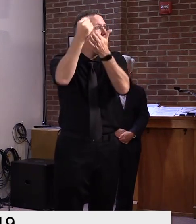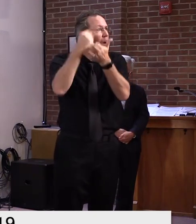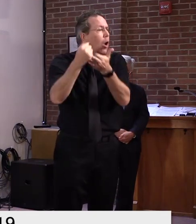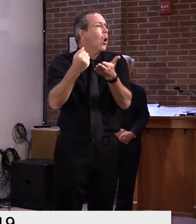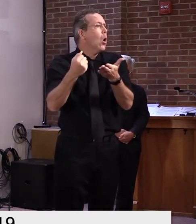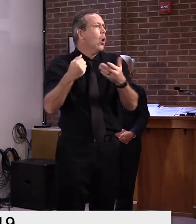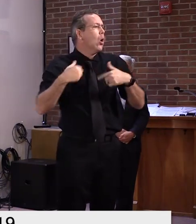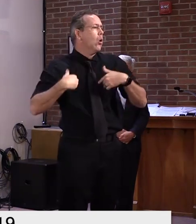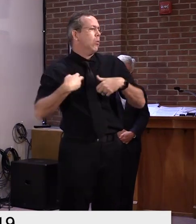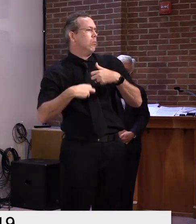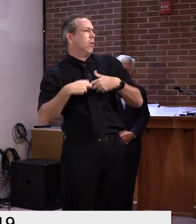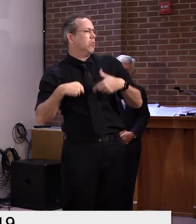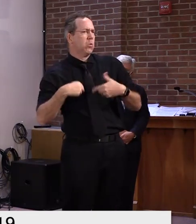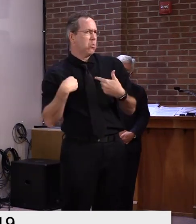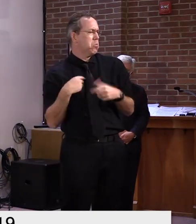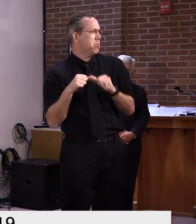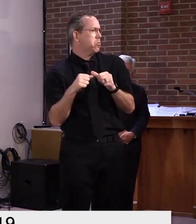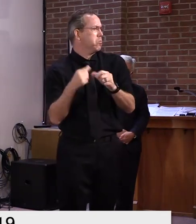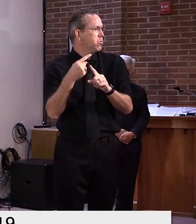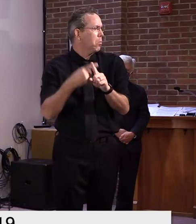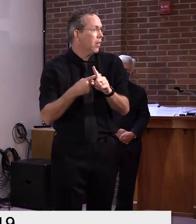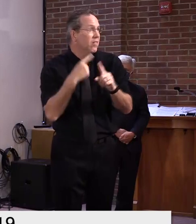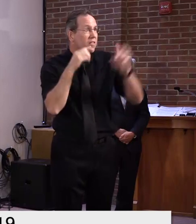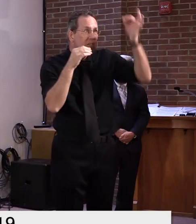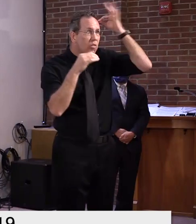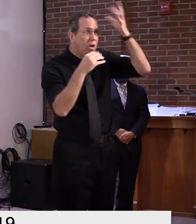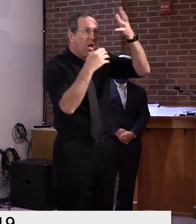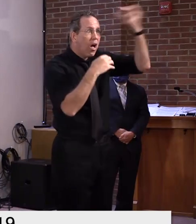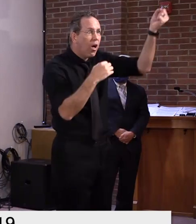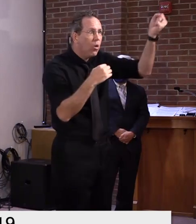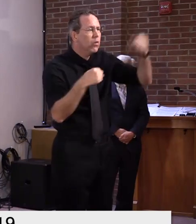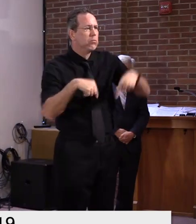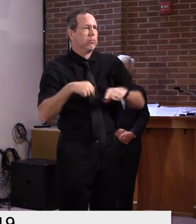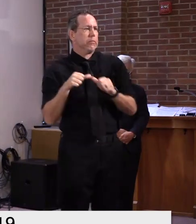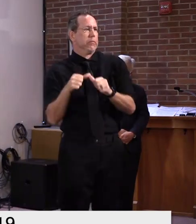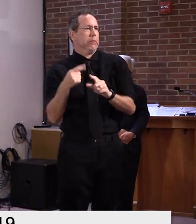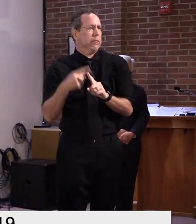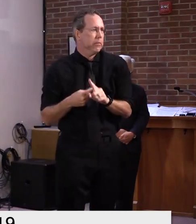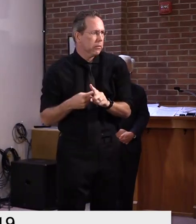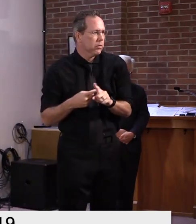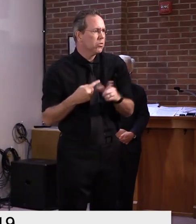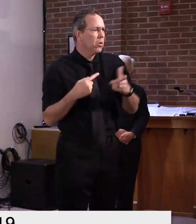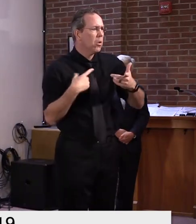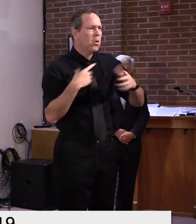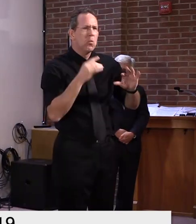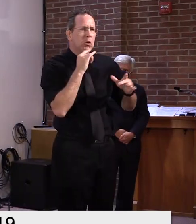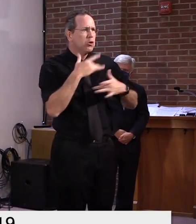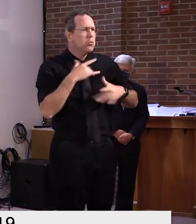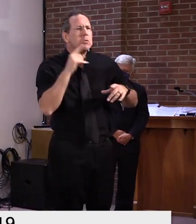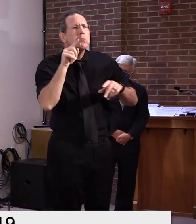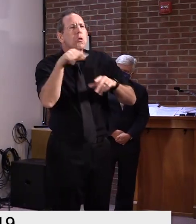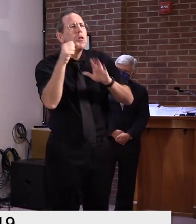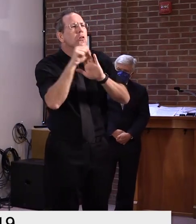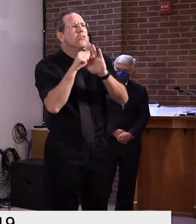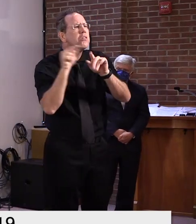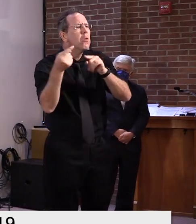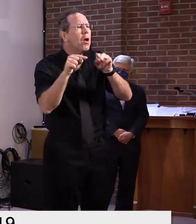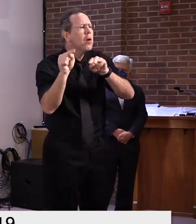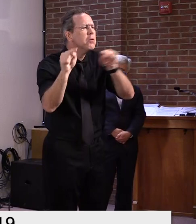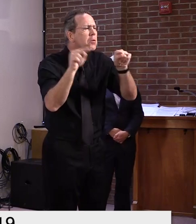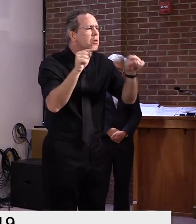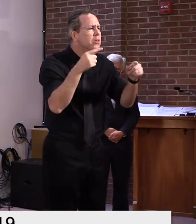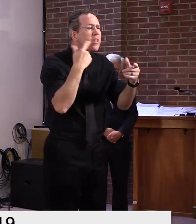on the horizon in terms of different testing available throughout the country that's being utilized that we will